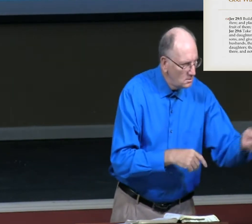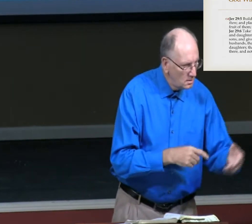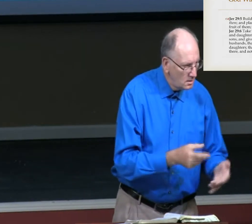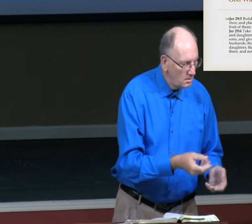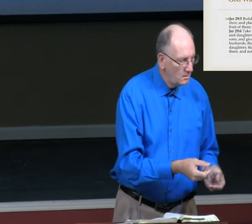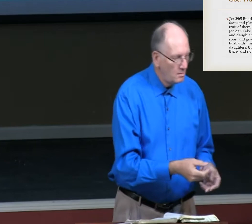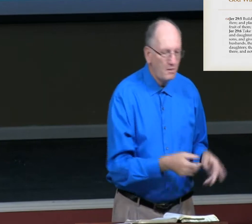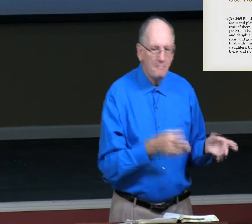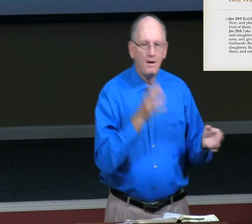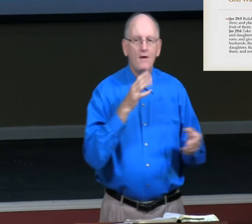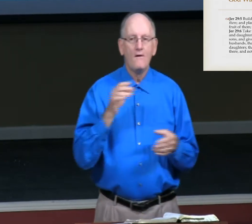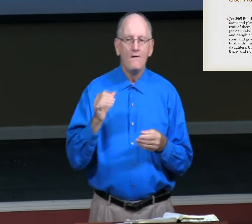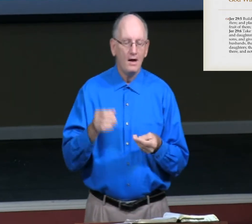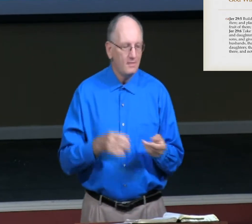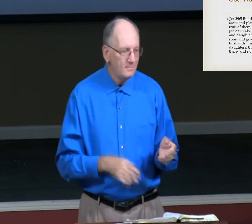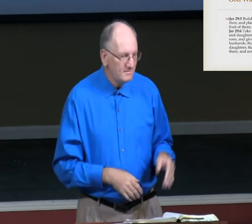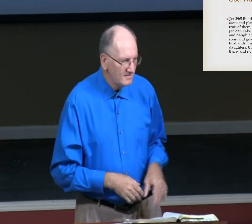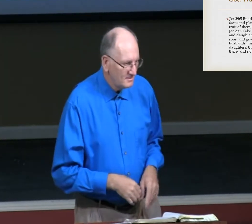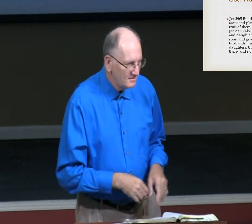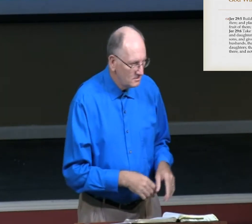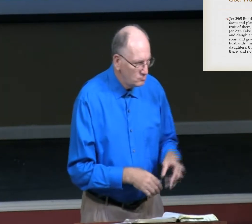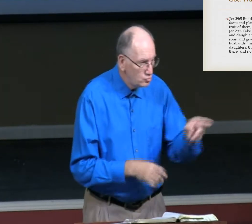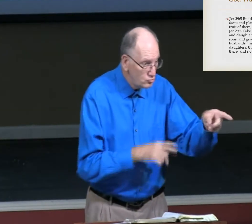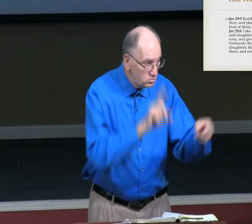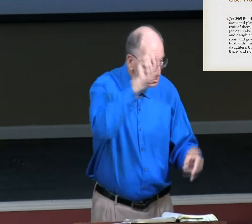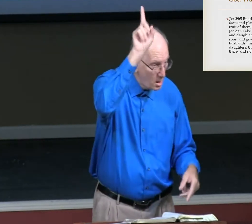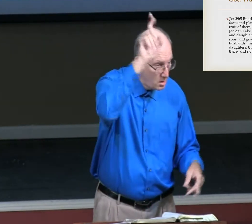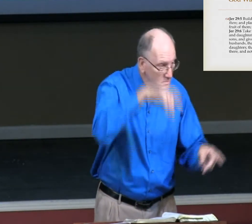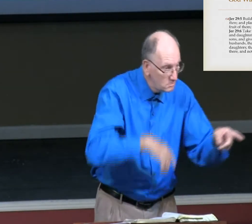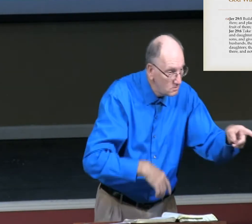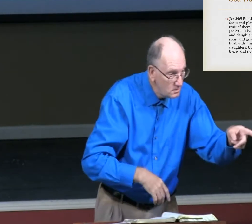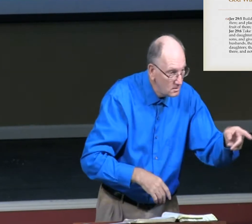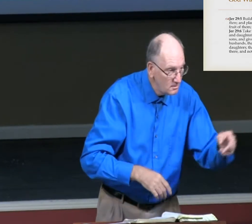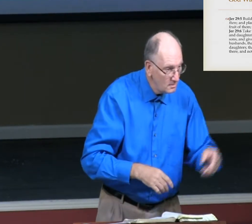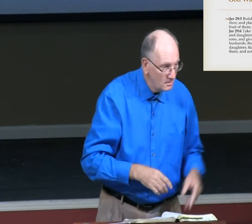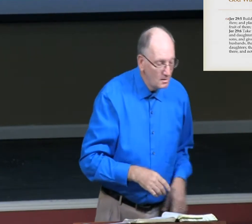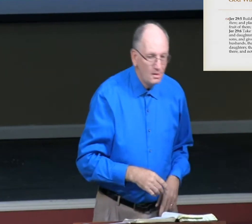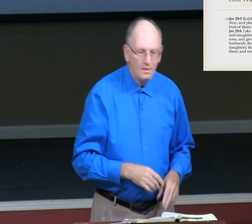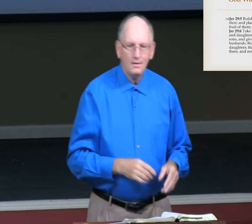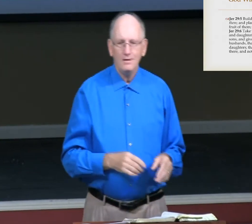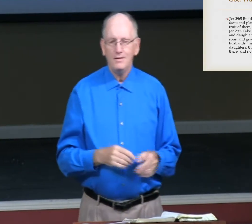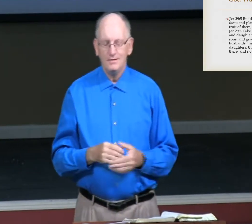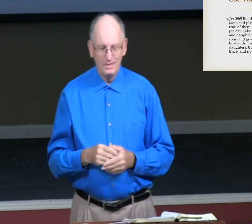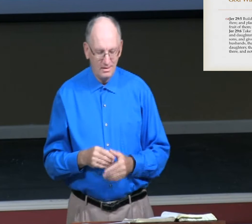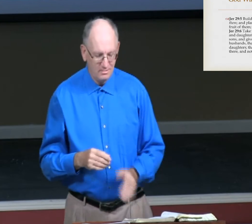track and showed it to him. And the man was like, okay, thank you. And I asked him about God.